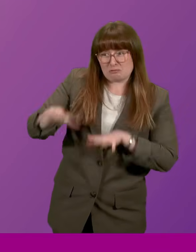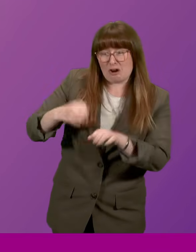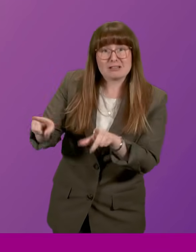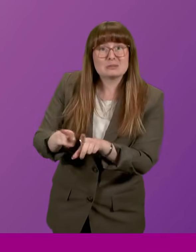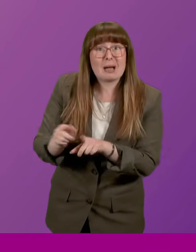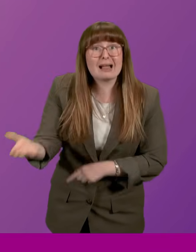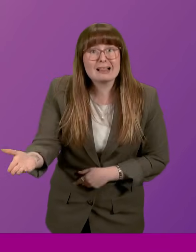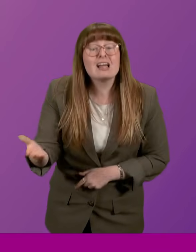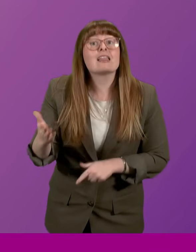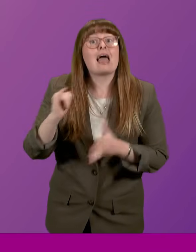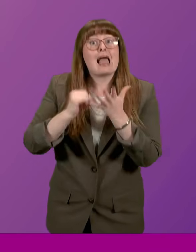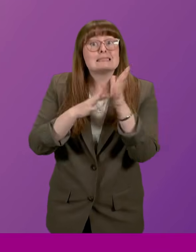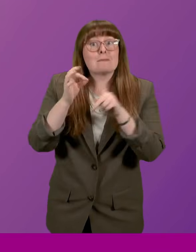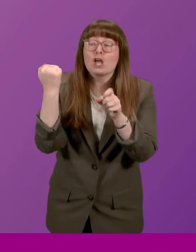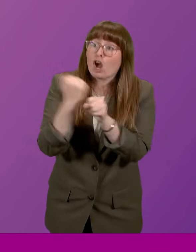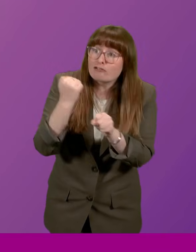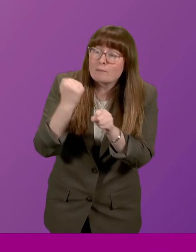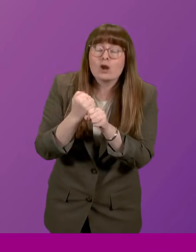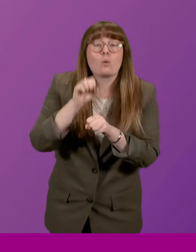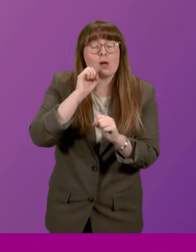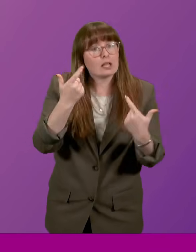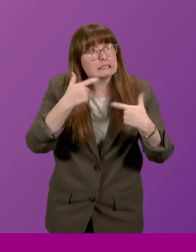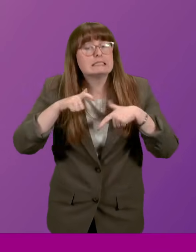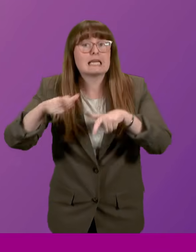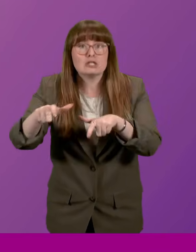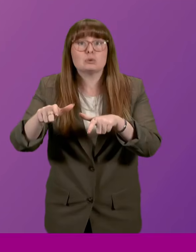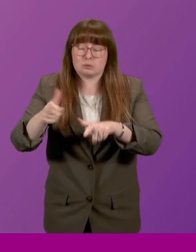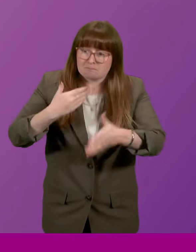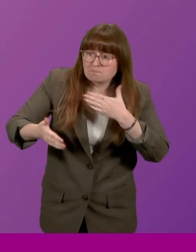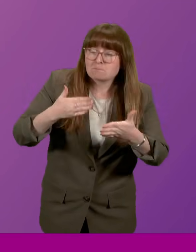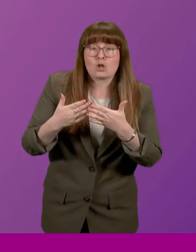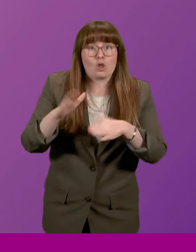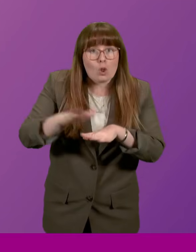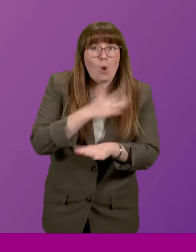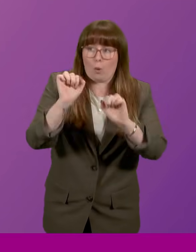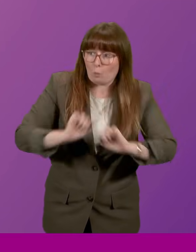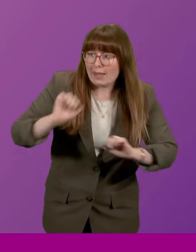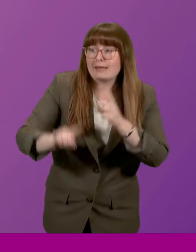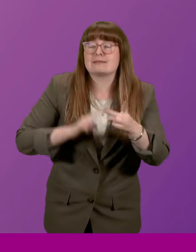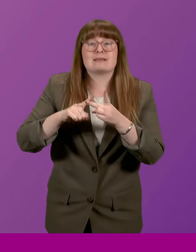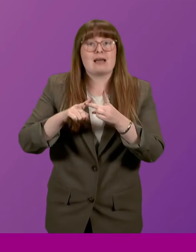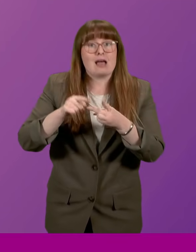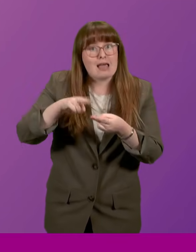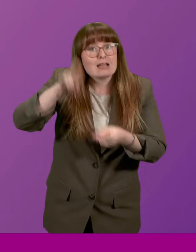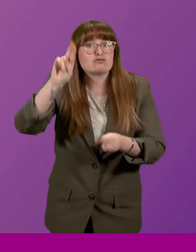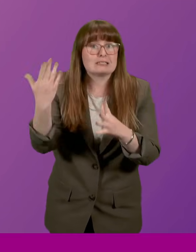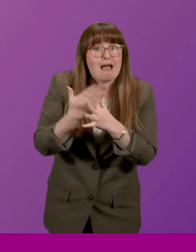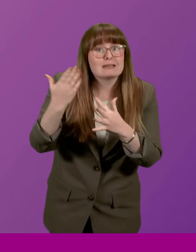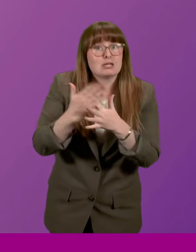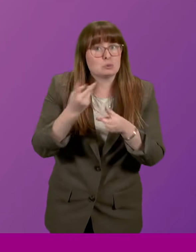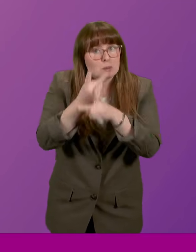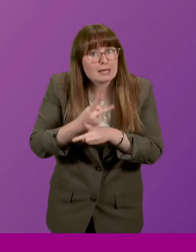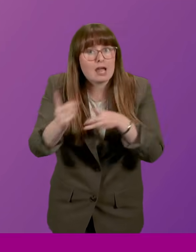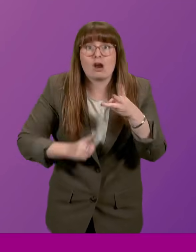that this SNP government will continue to tackle the longest waits, increase access to care and